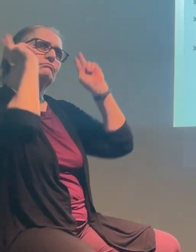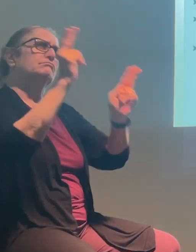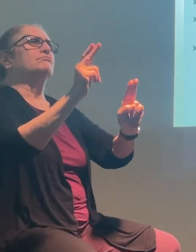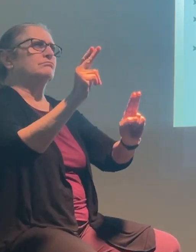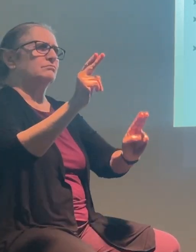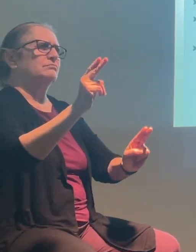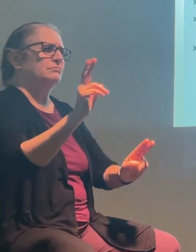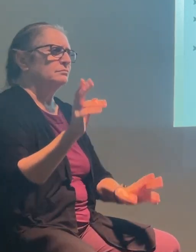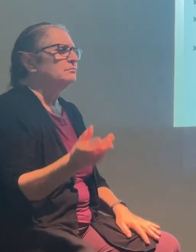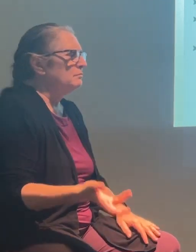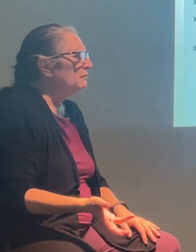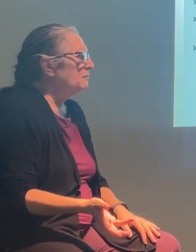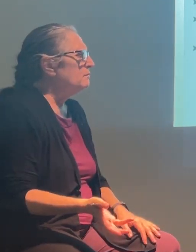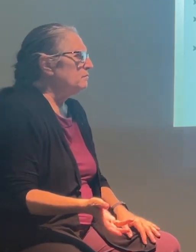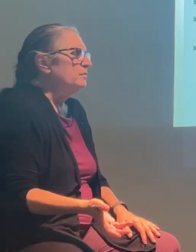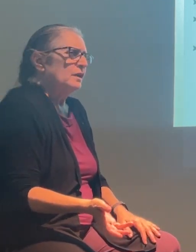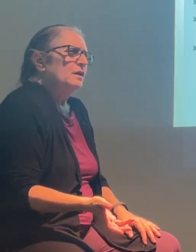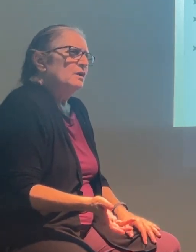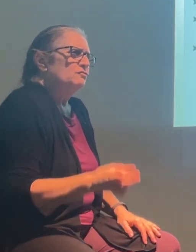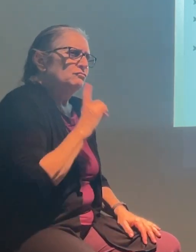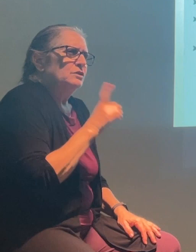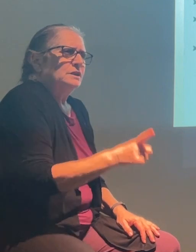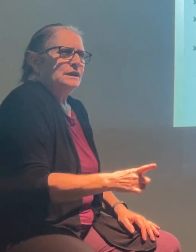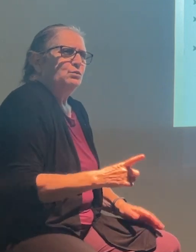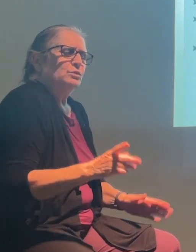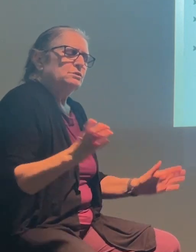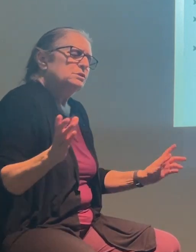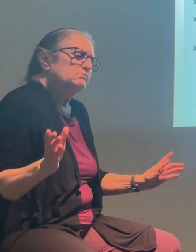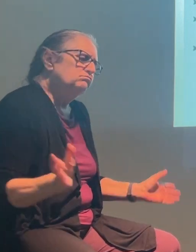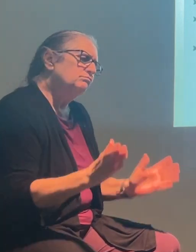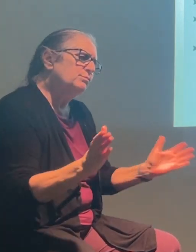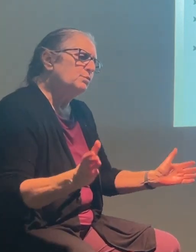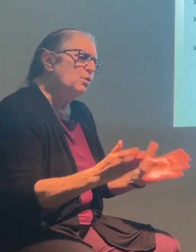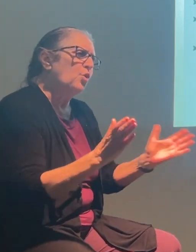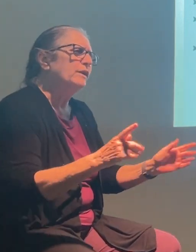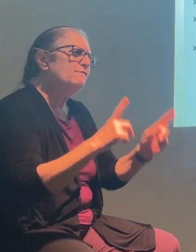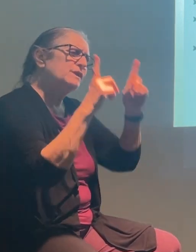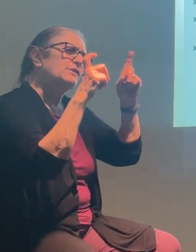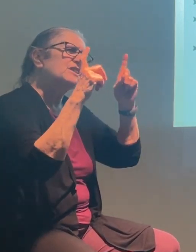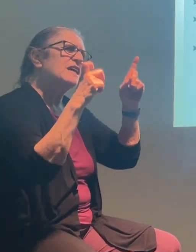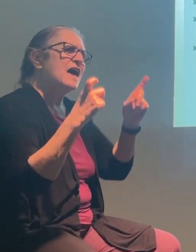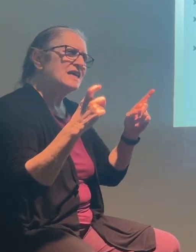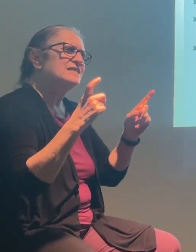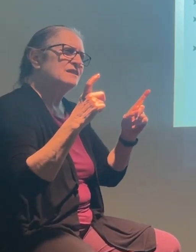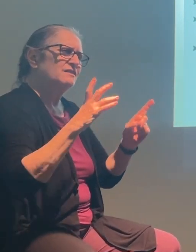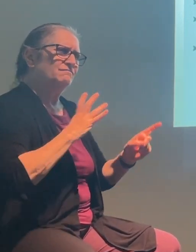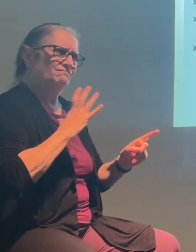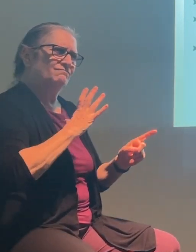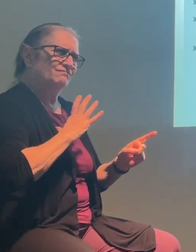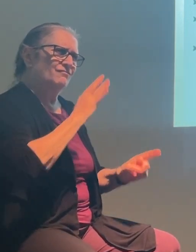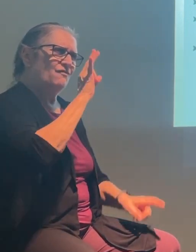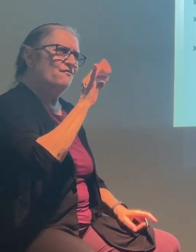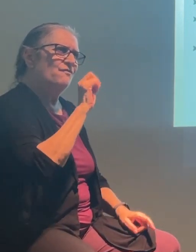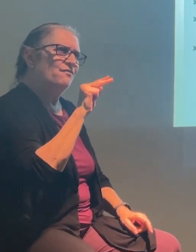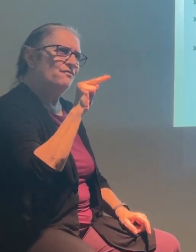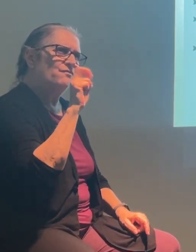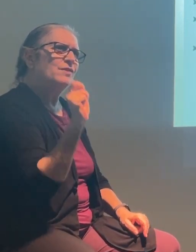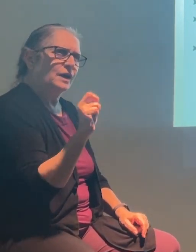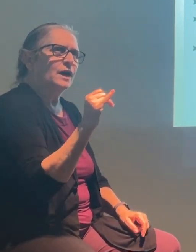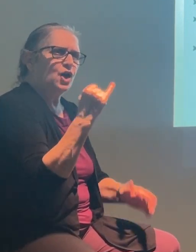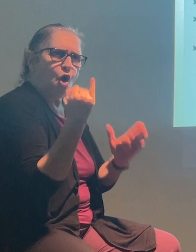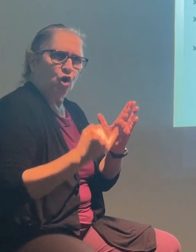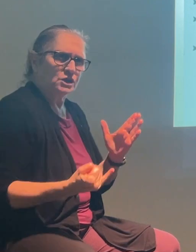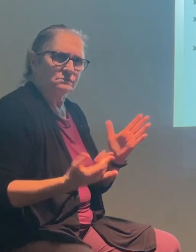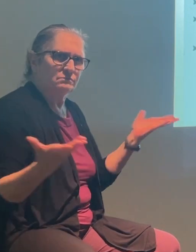things, and basically was really promoting photography as a new type of fine art. So what happened